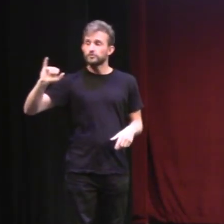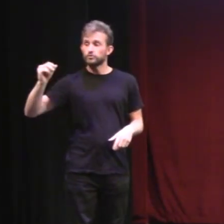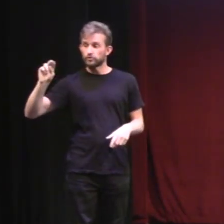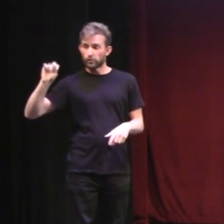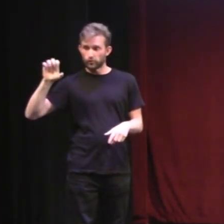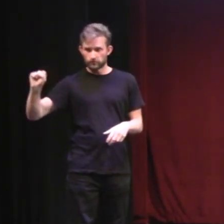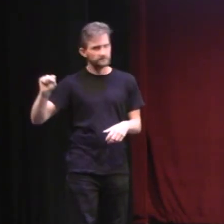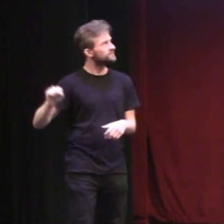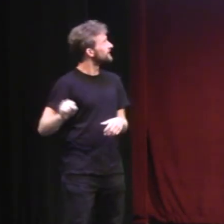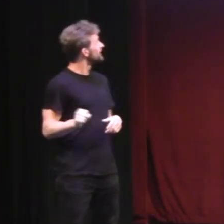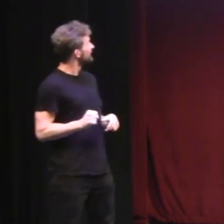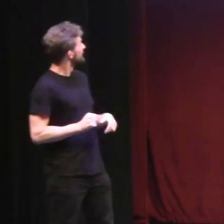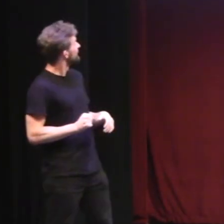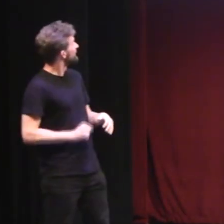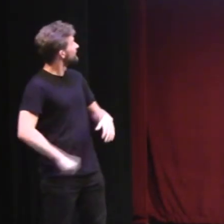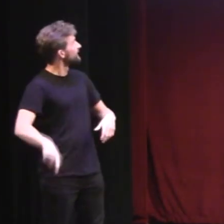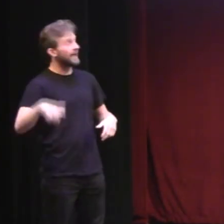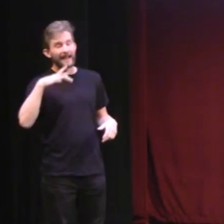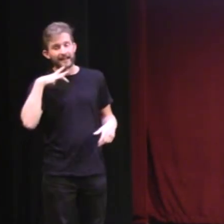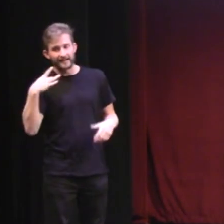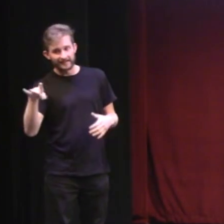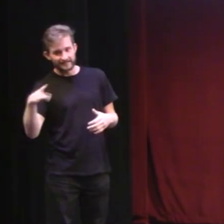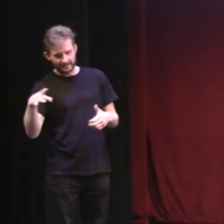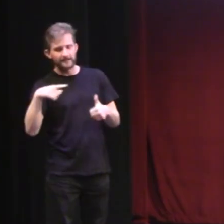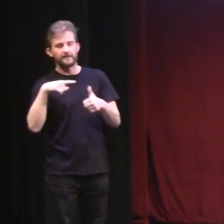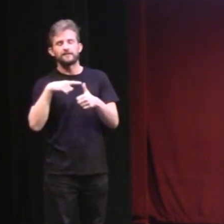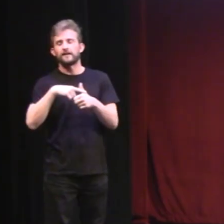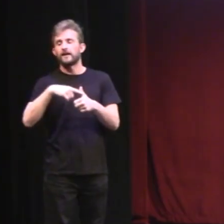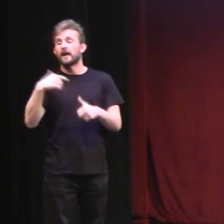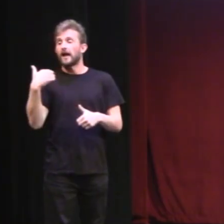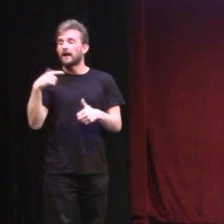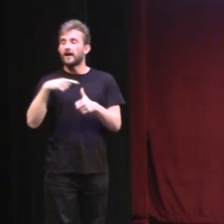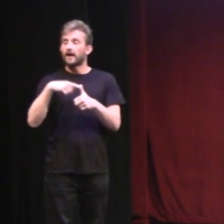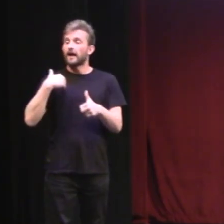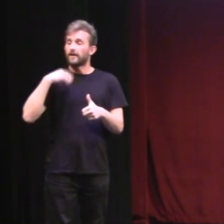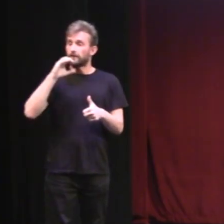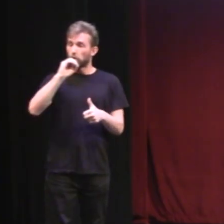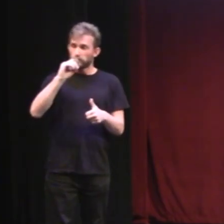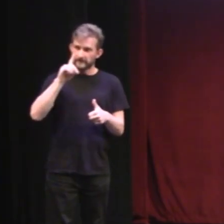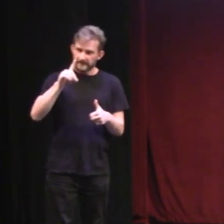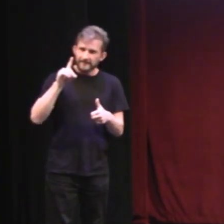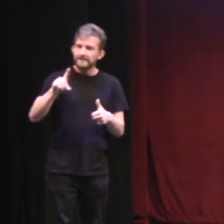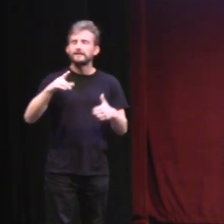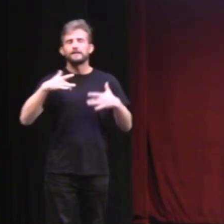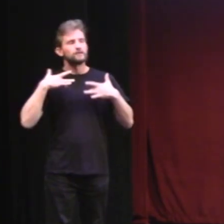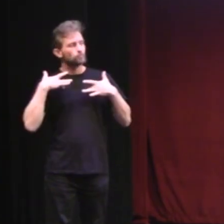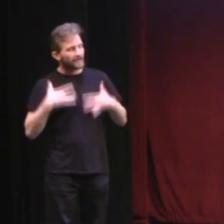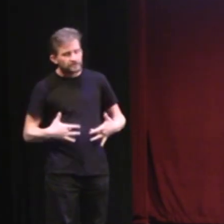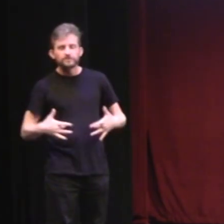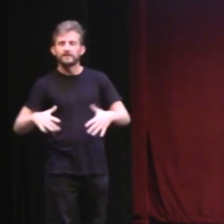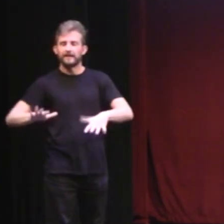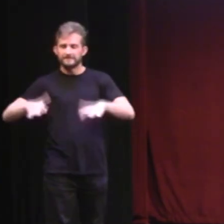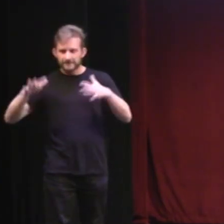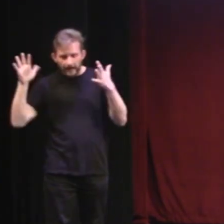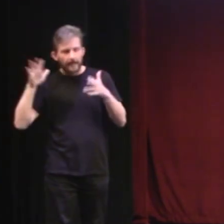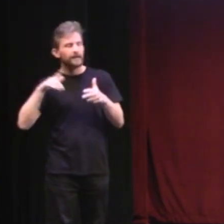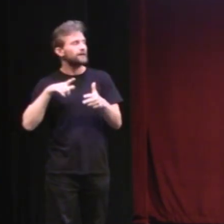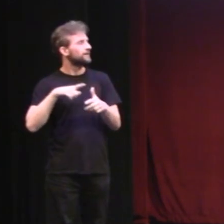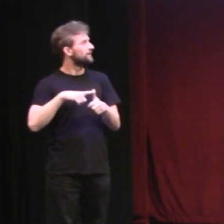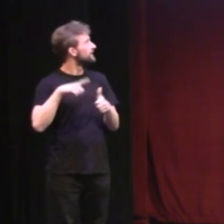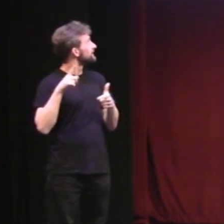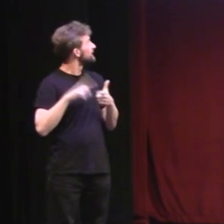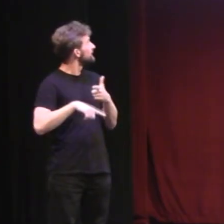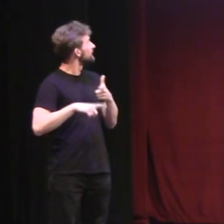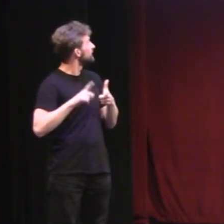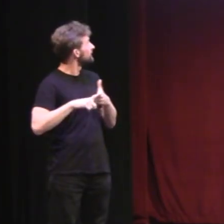during outbursts. He's had multiple hospitalizations for self-harm and suicide attempts. He has